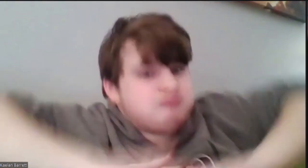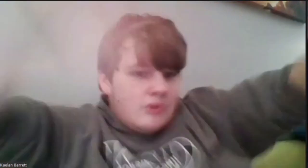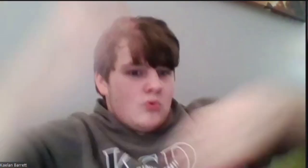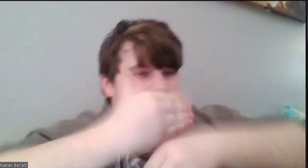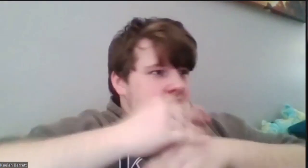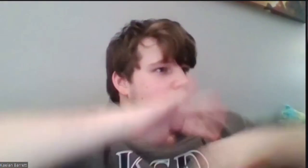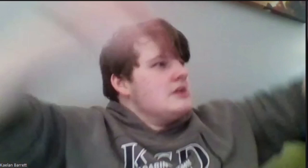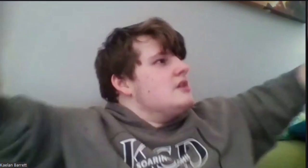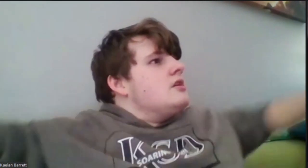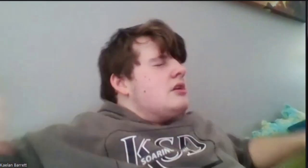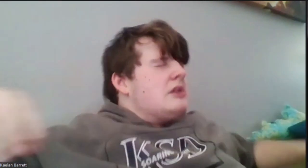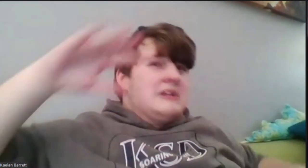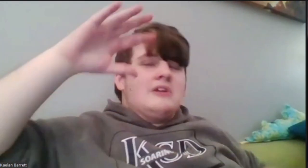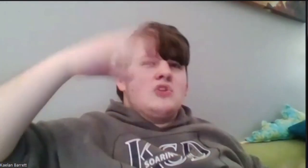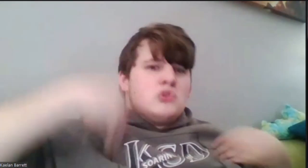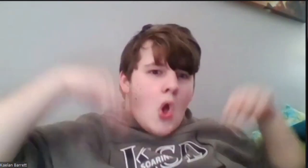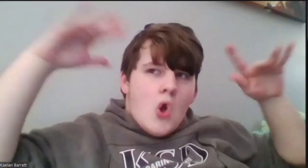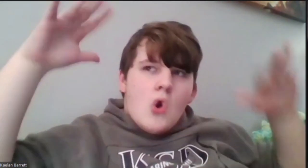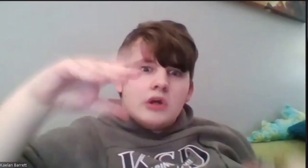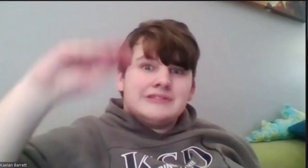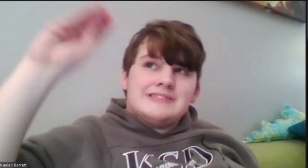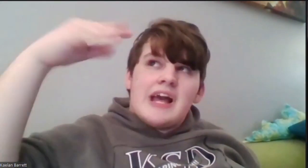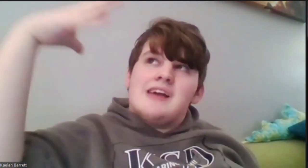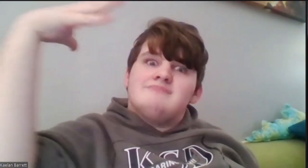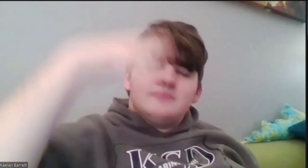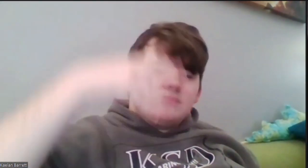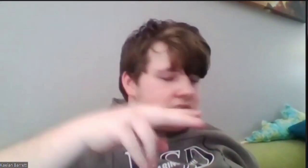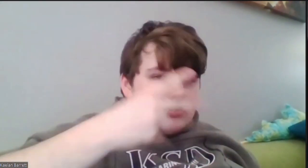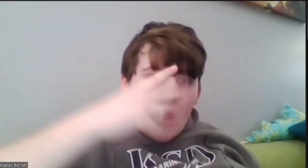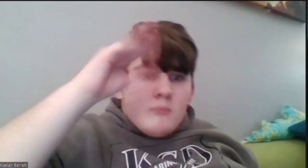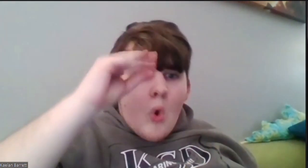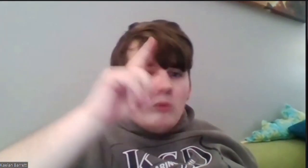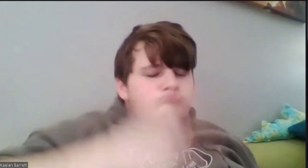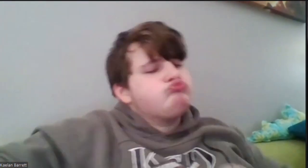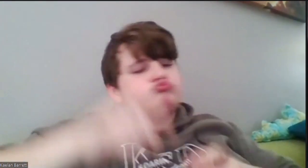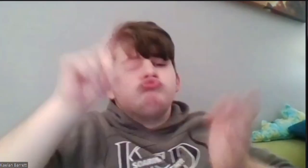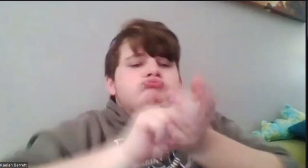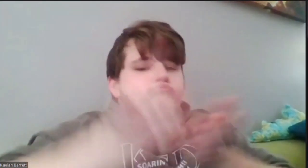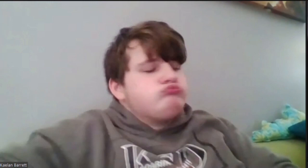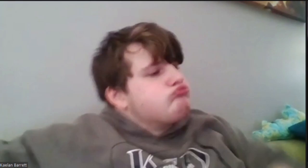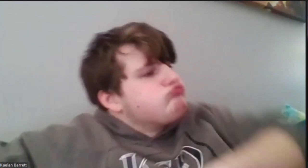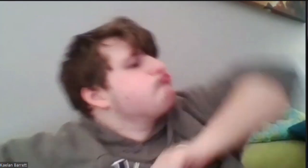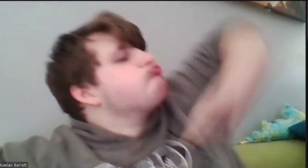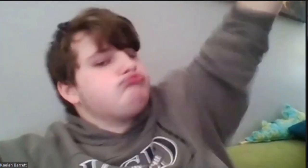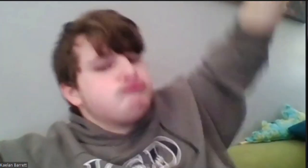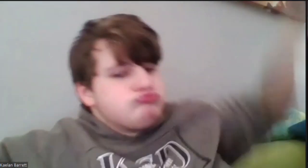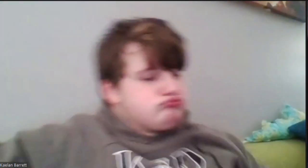Scrooge gets out of bed. He throws open the window and over the curtains. He sees the snow and the sun. The